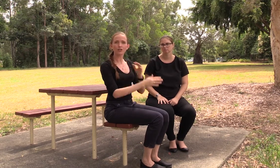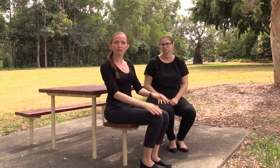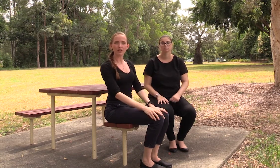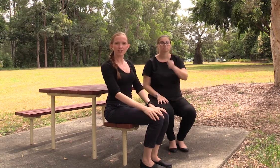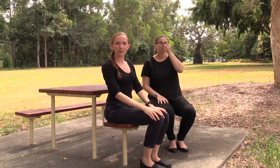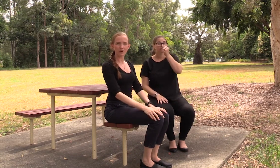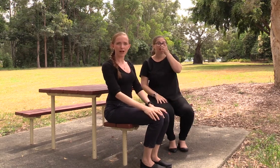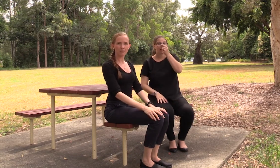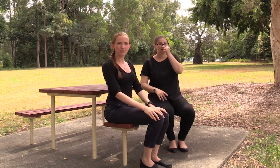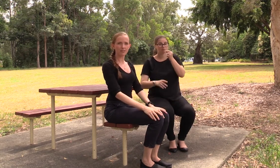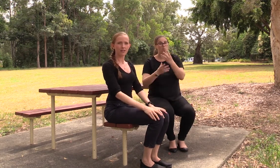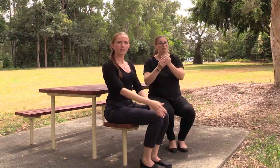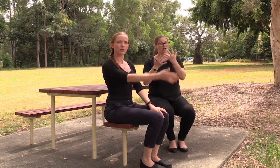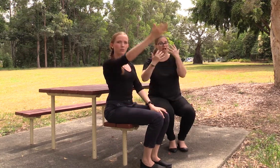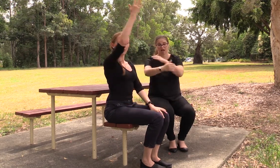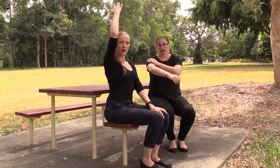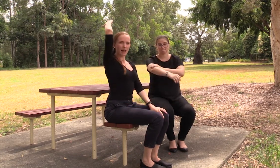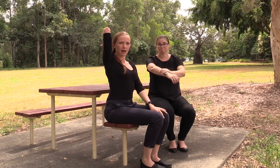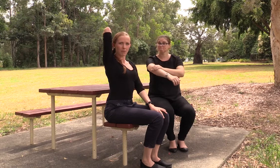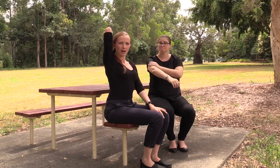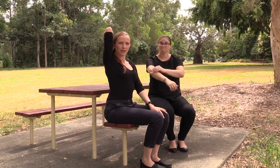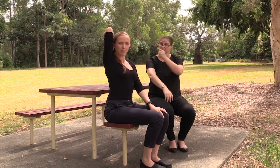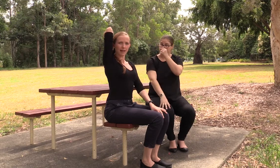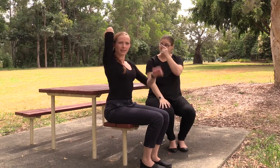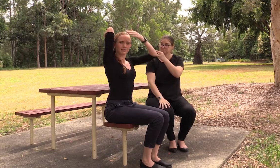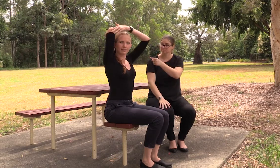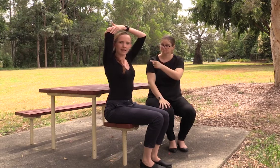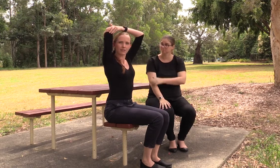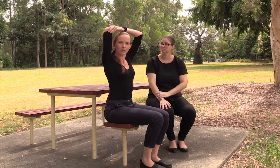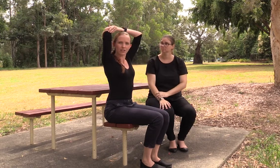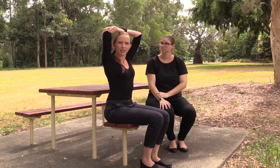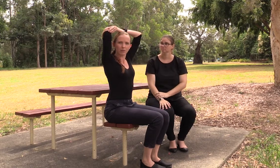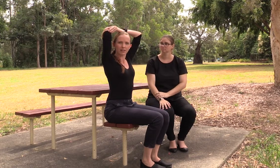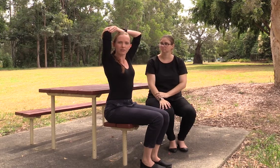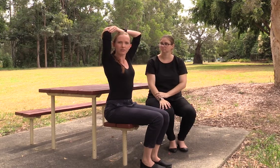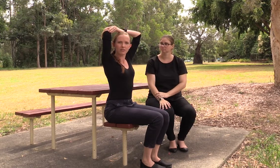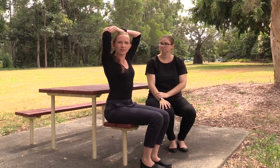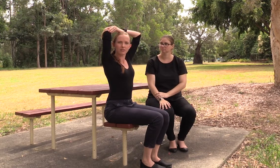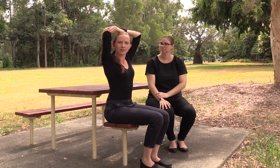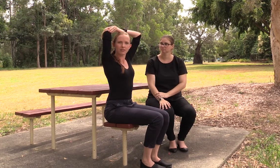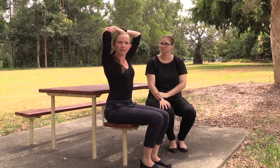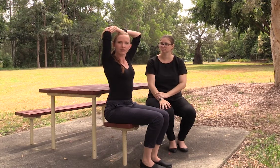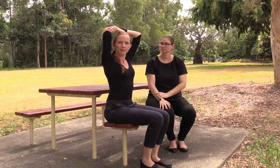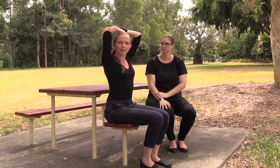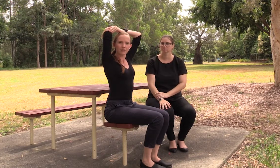You can do some stretches with your arms, so putting one arm behind your back and stretching your muscles.